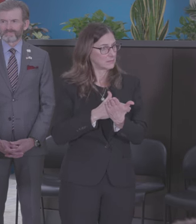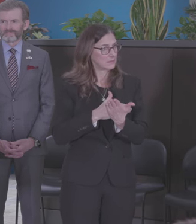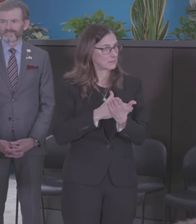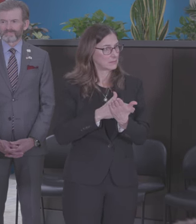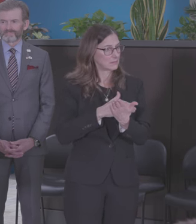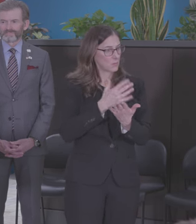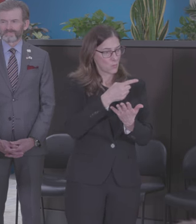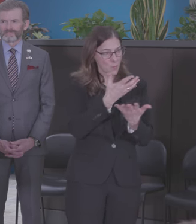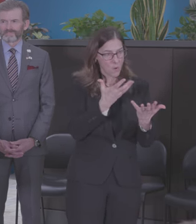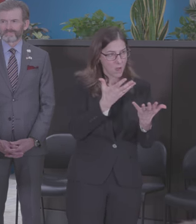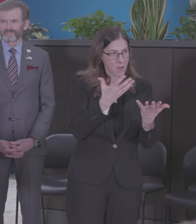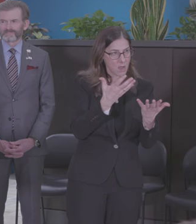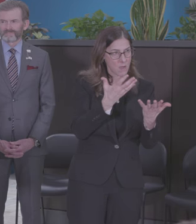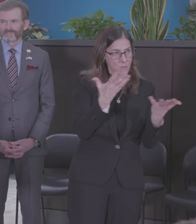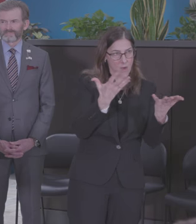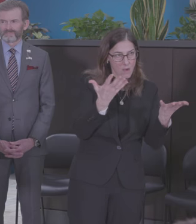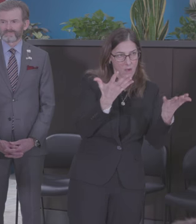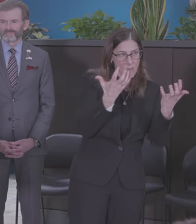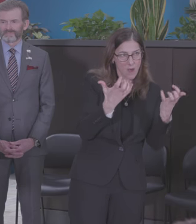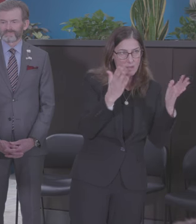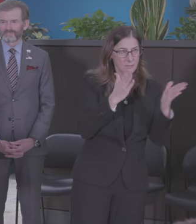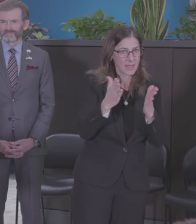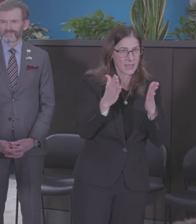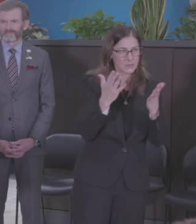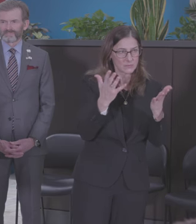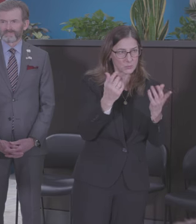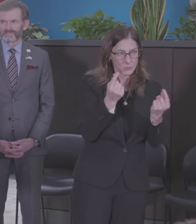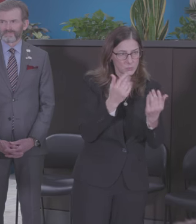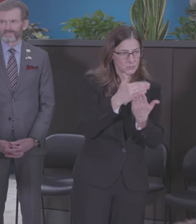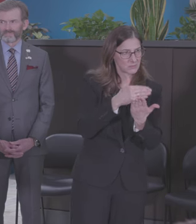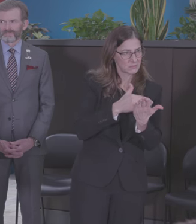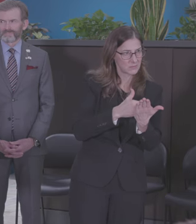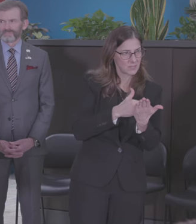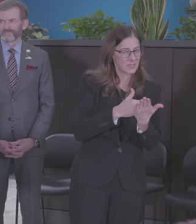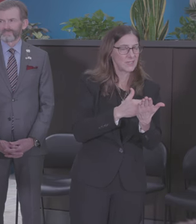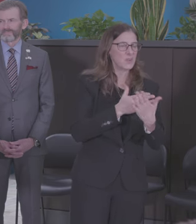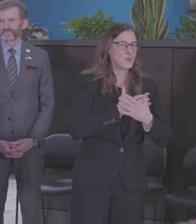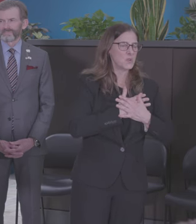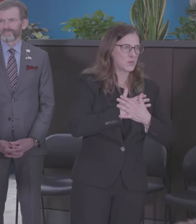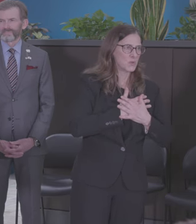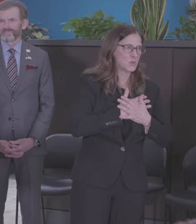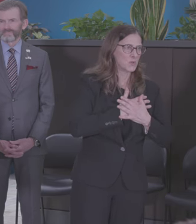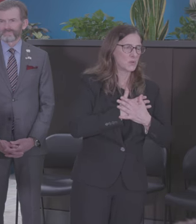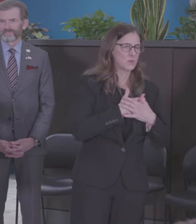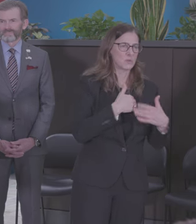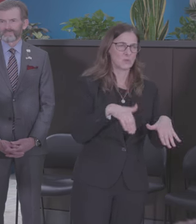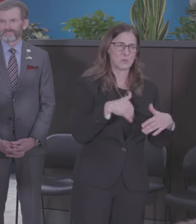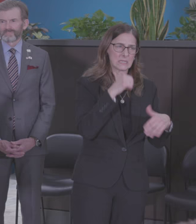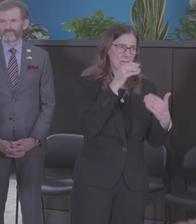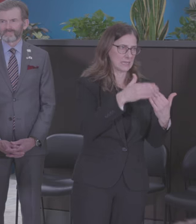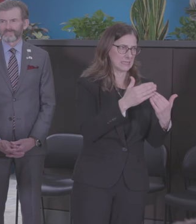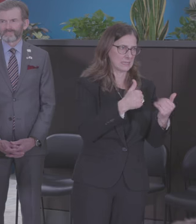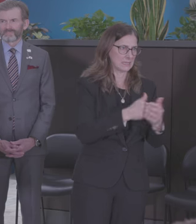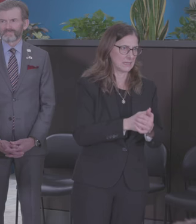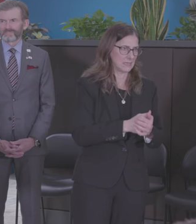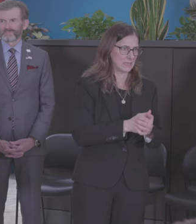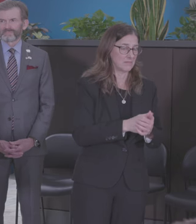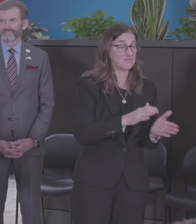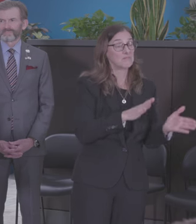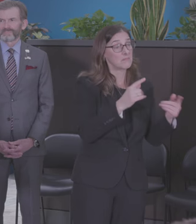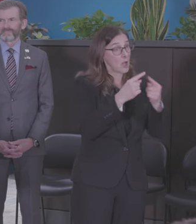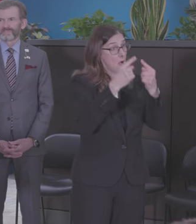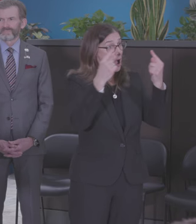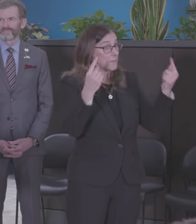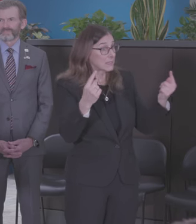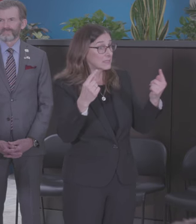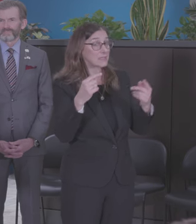other side. I'm part of a lot of yellow ribbon events where we welcome them home. And there's tables all around of all the services, whether